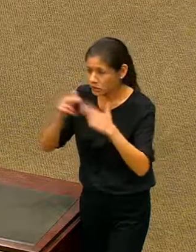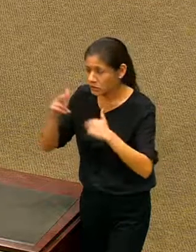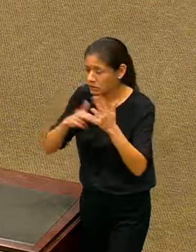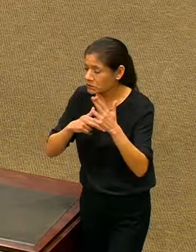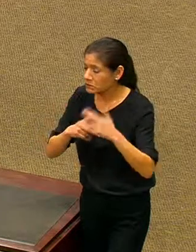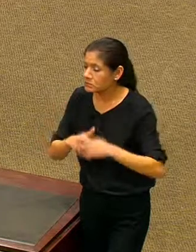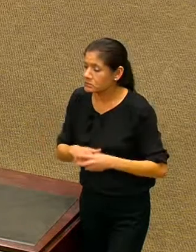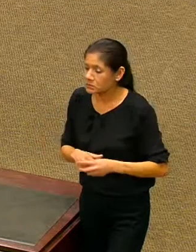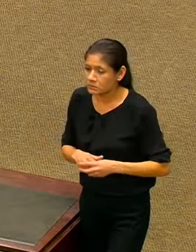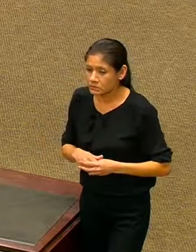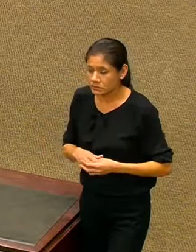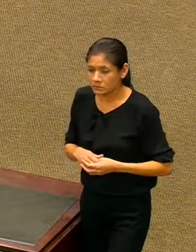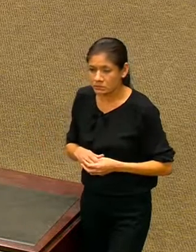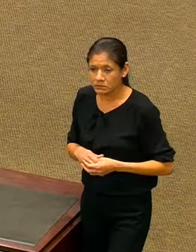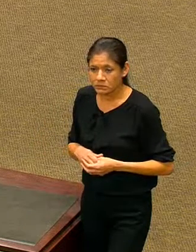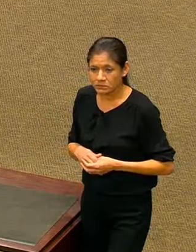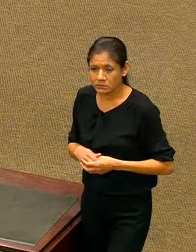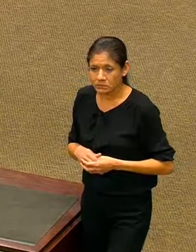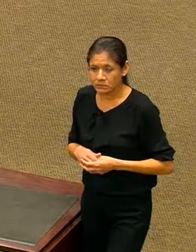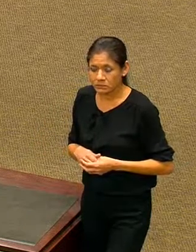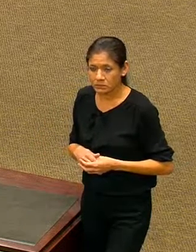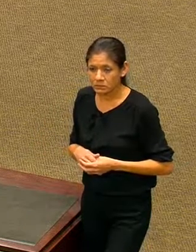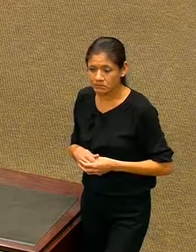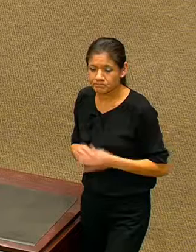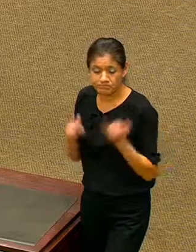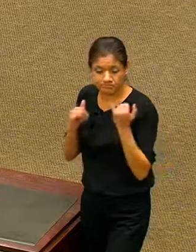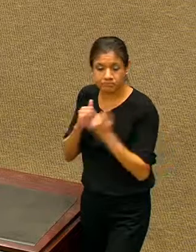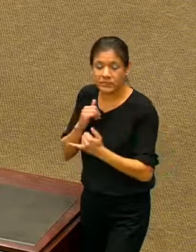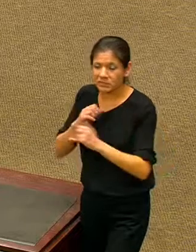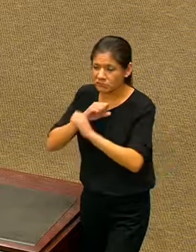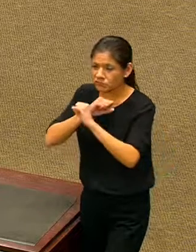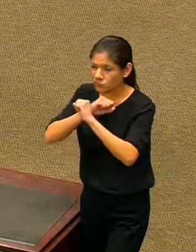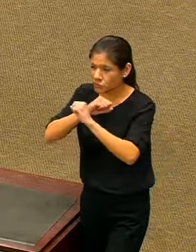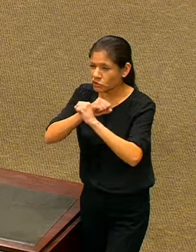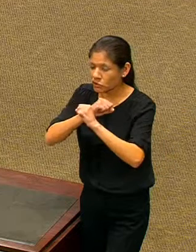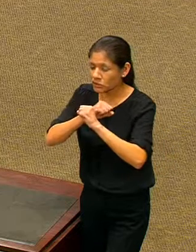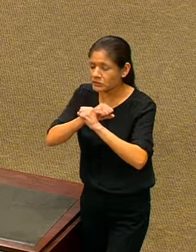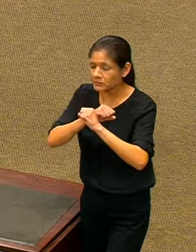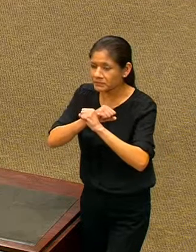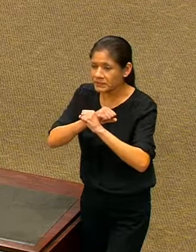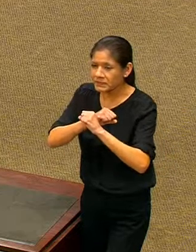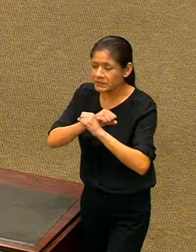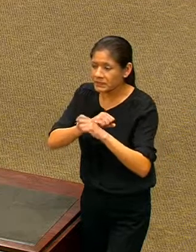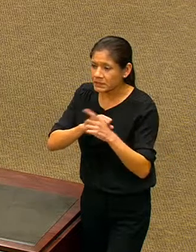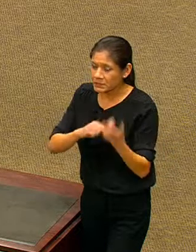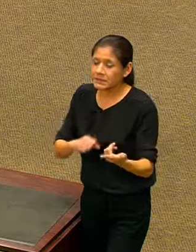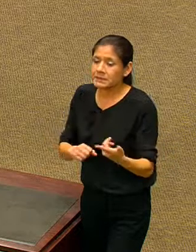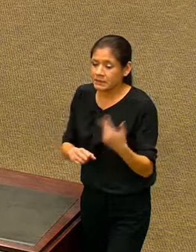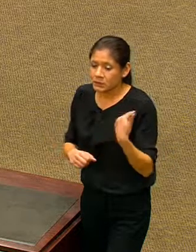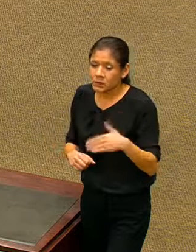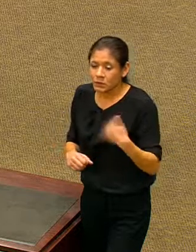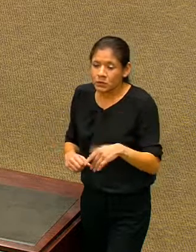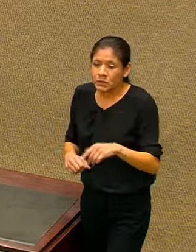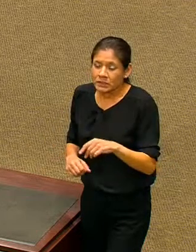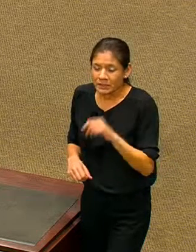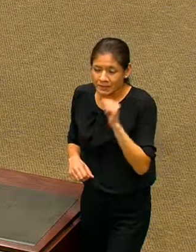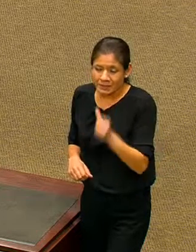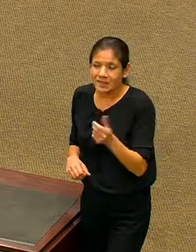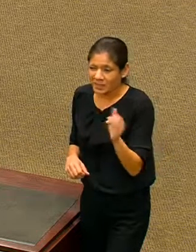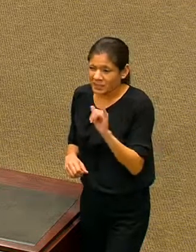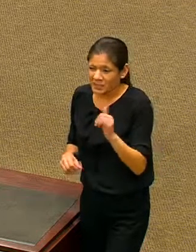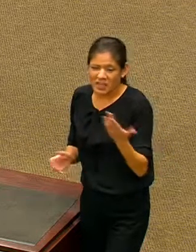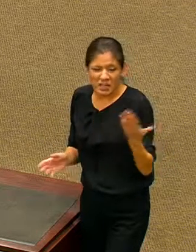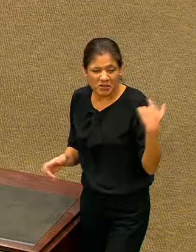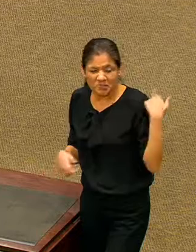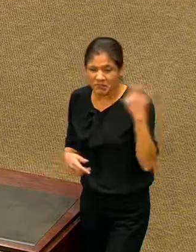accessibility to the chambers. And lastly, security. It's cold hard fact that we don't live in the same world